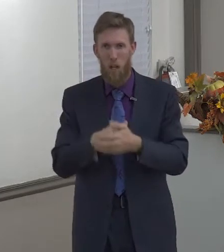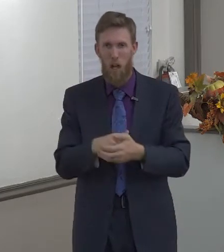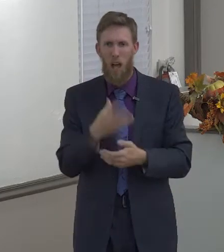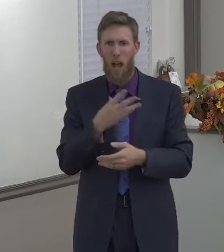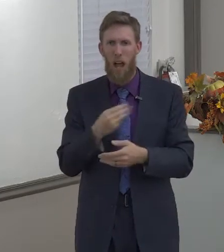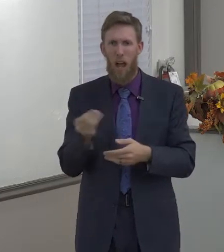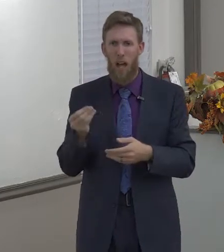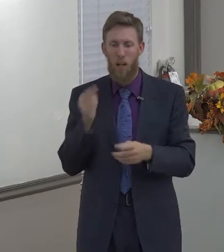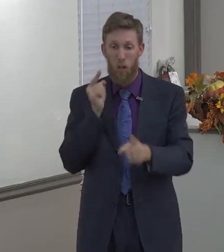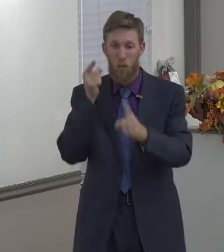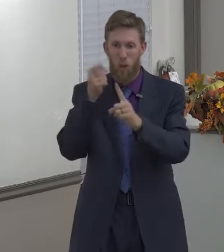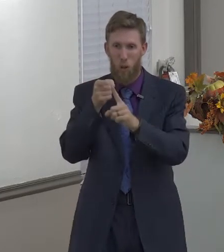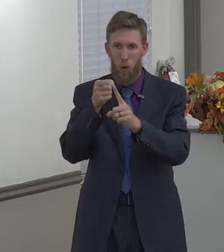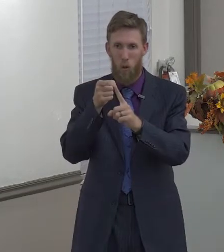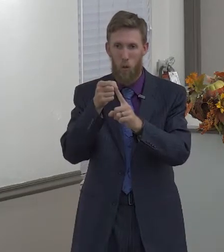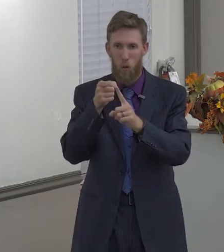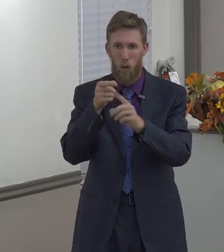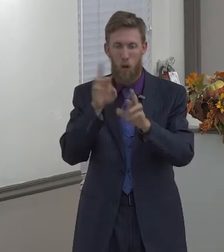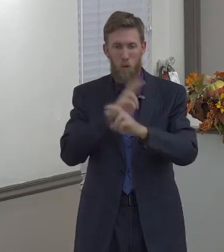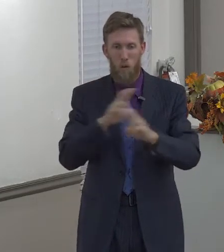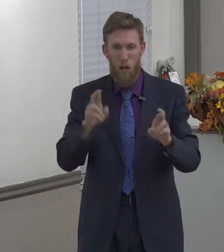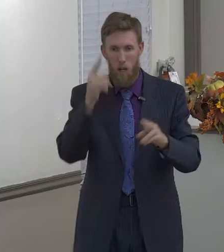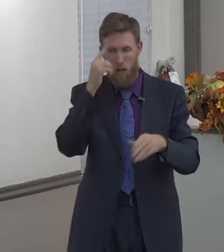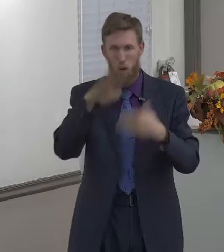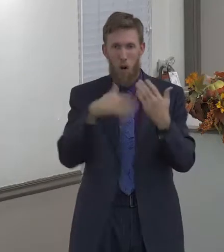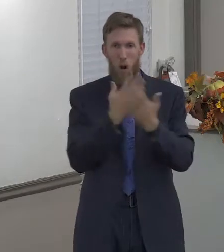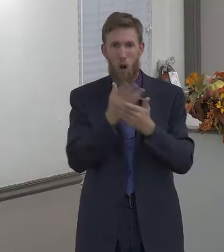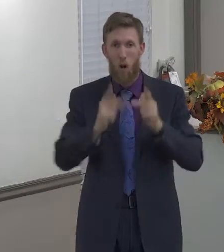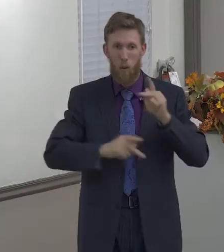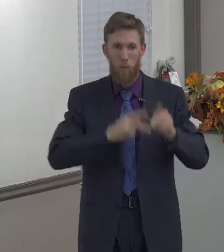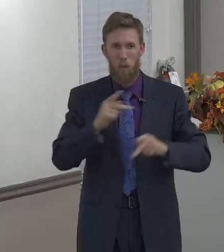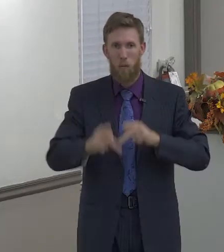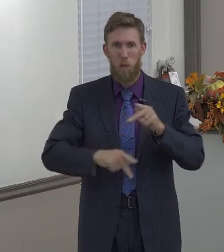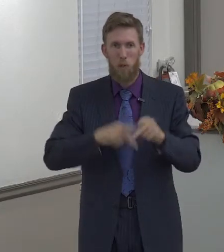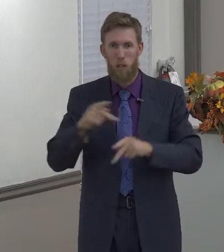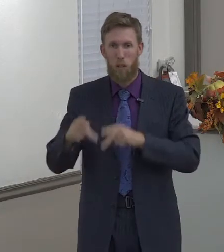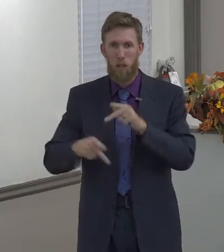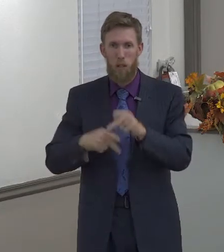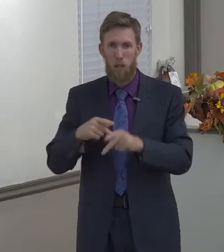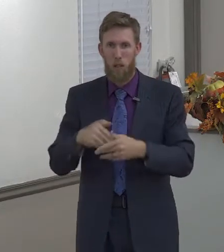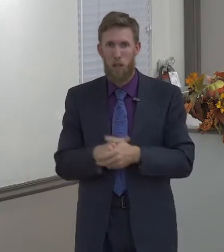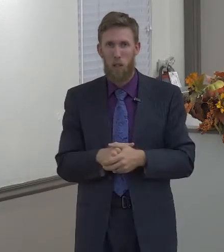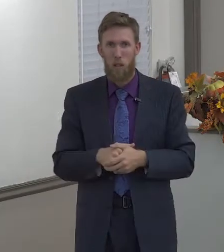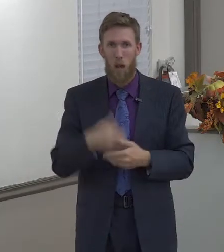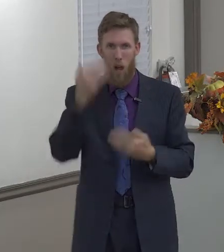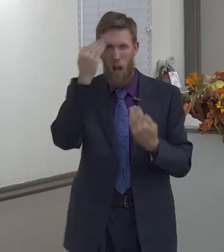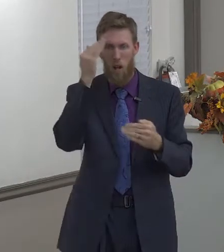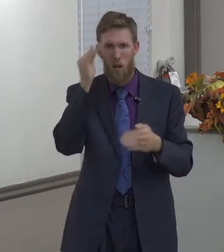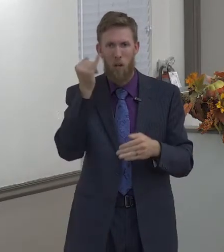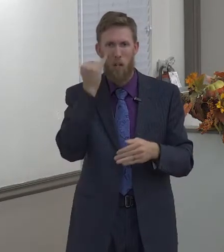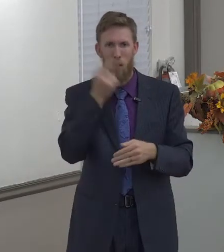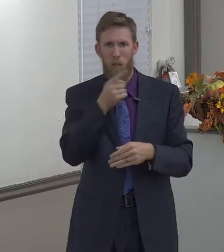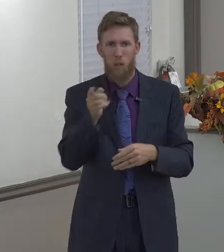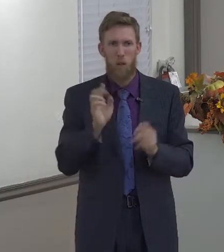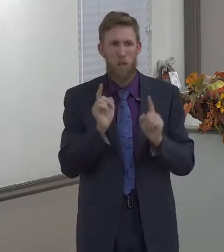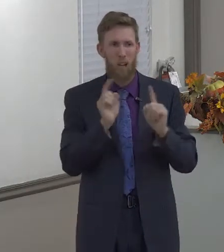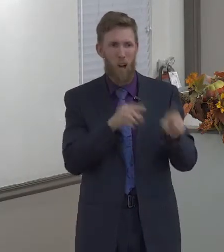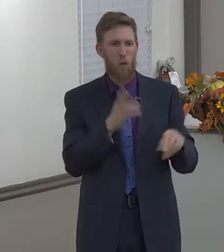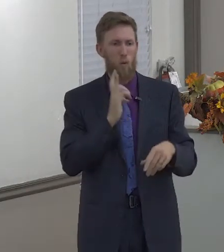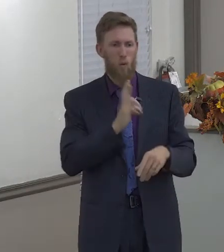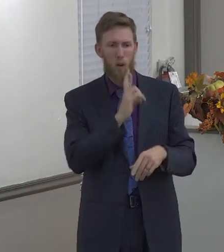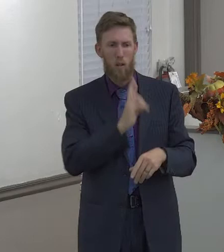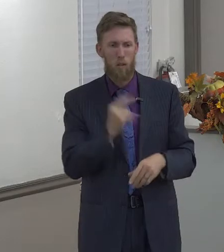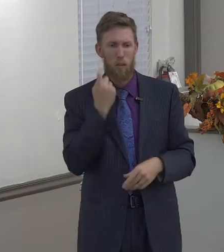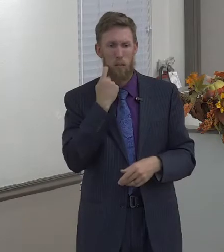a restaurant lately. But we were at Chili's a few weeks ago now, and I think we waited for